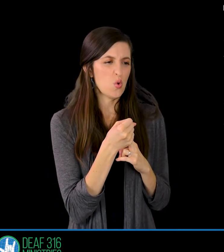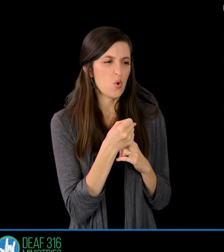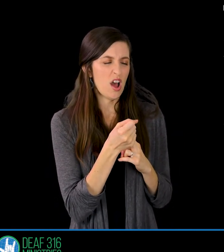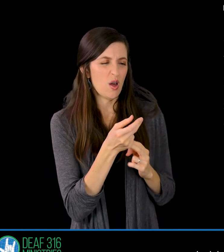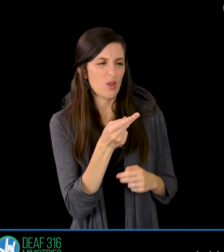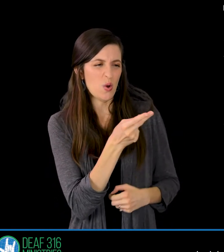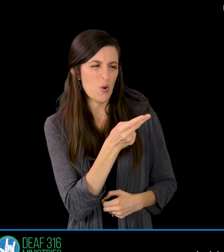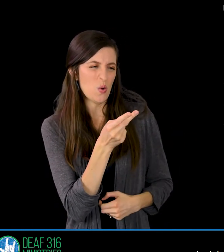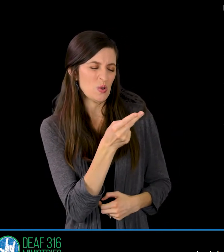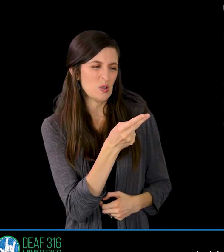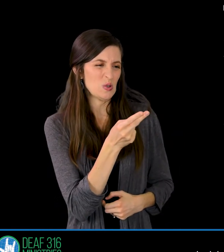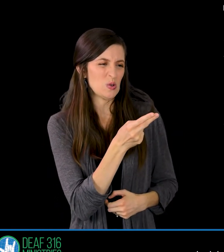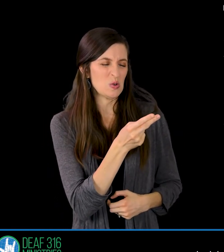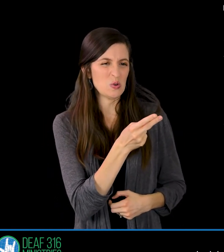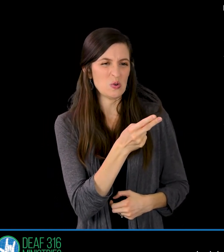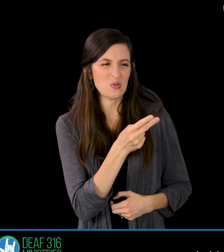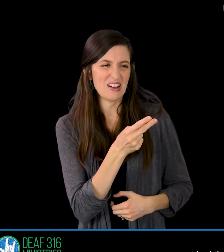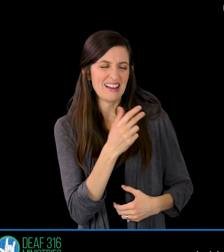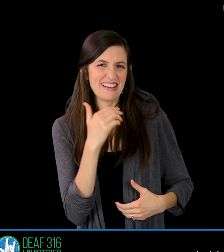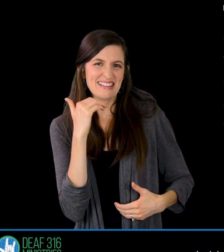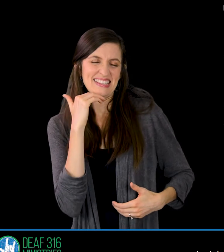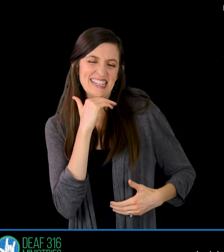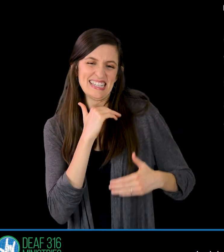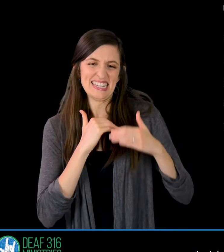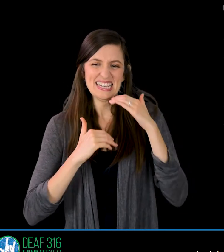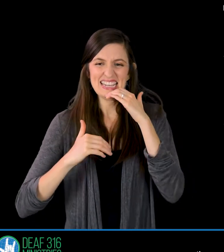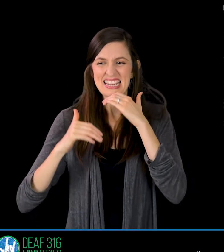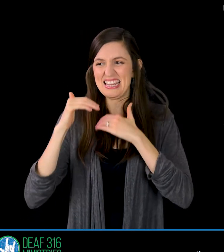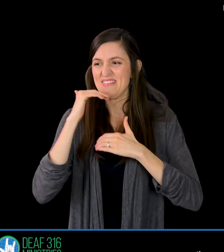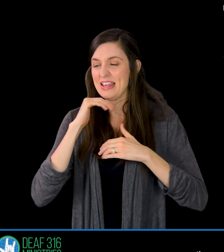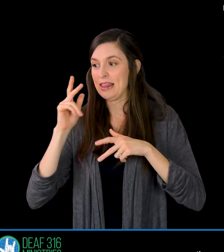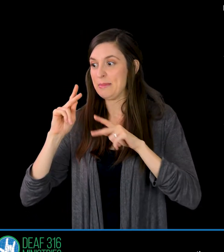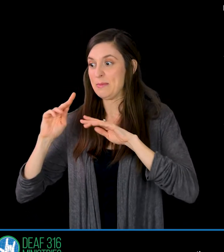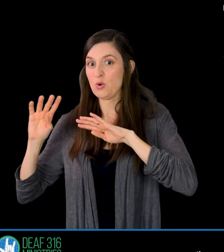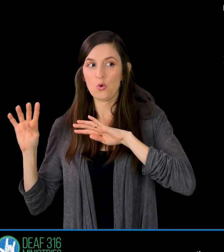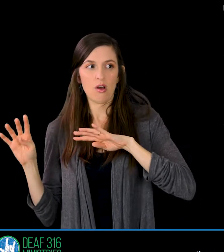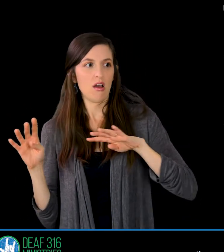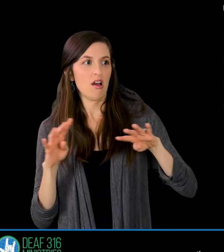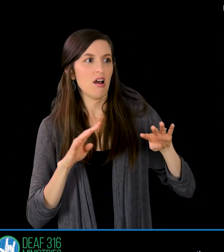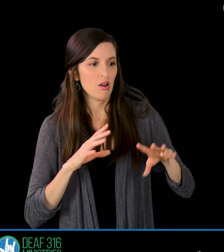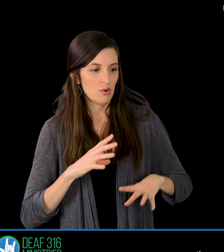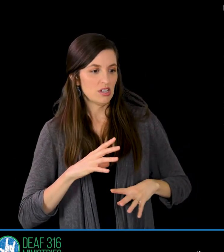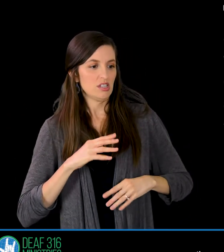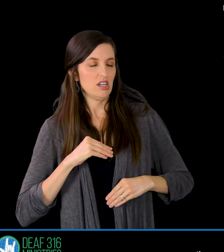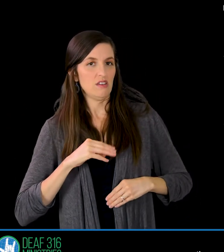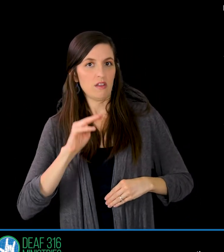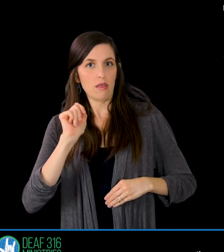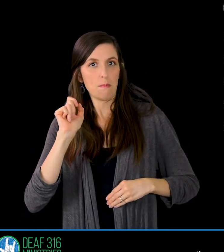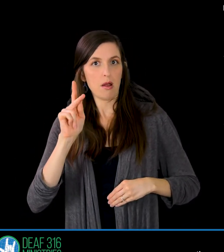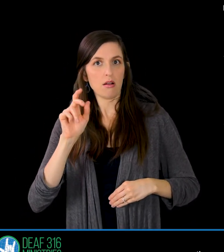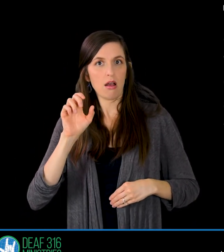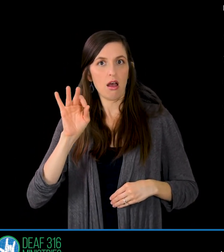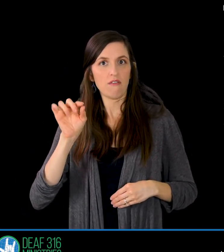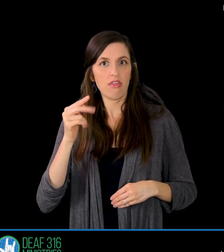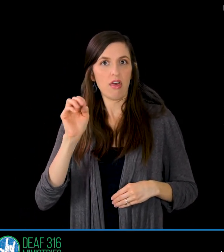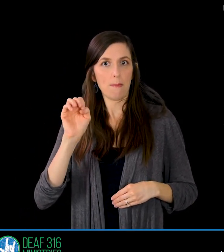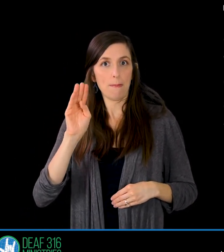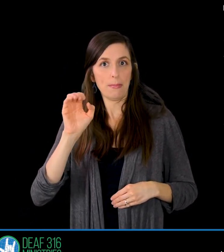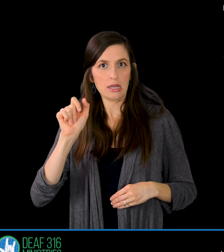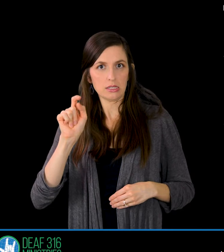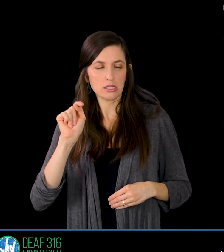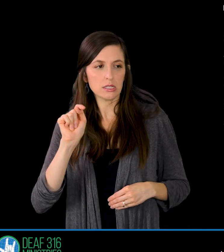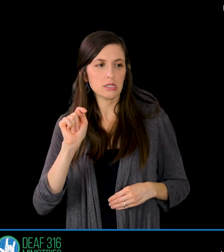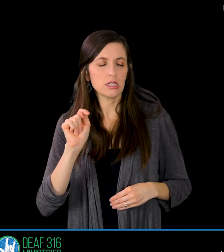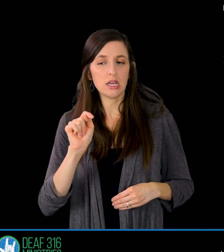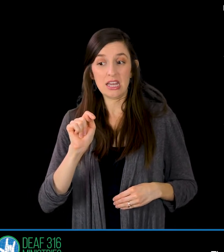its presence had done the signs by which he deceived those who received the mark of the beast and